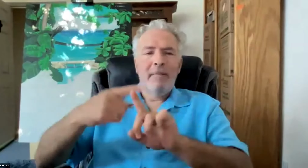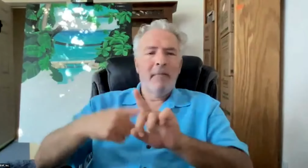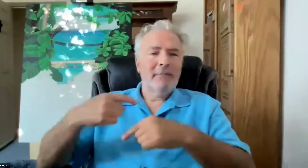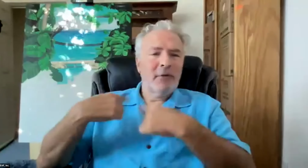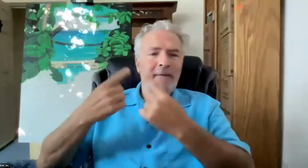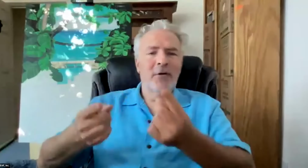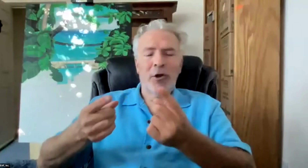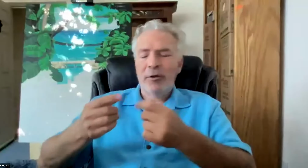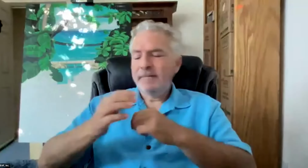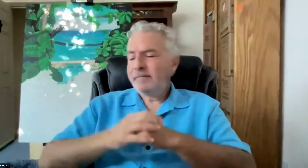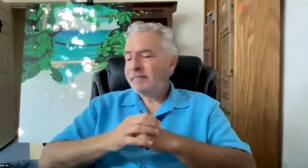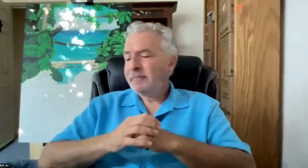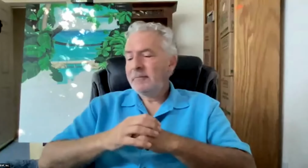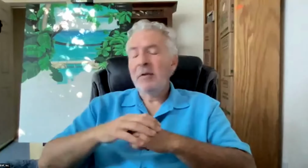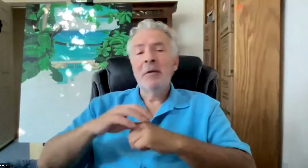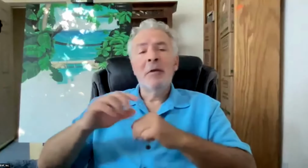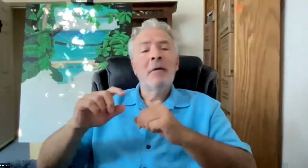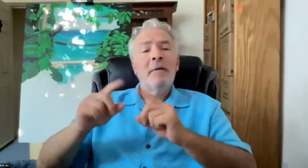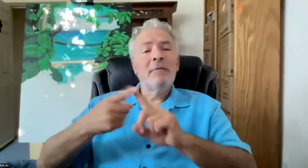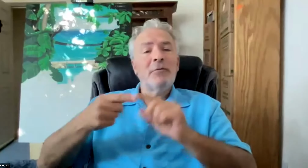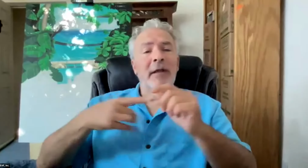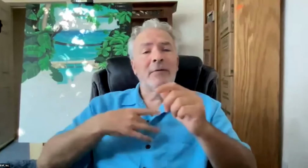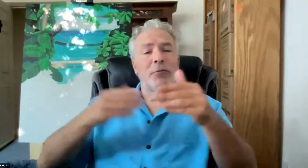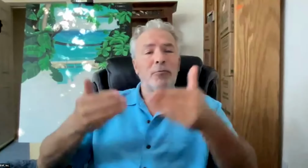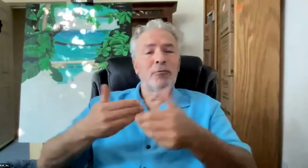It's been a tremendous month so far.